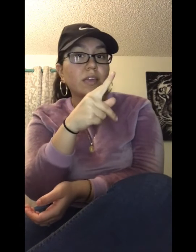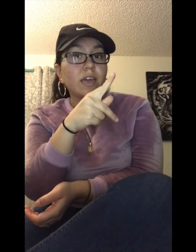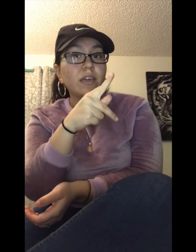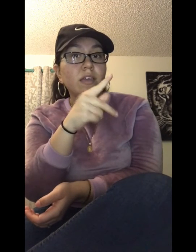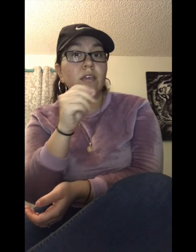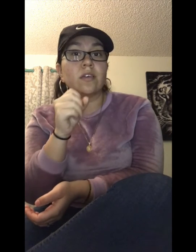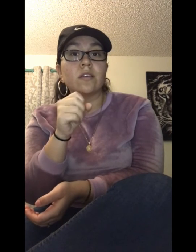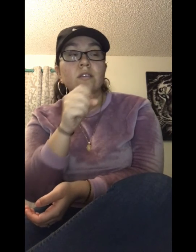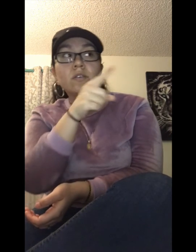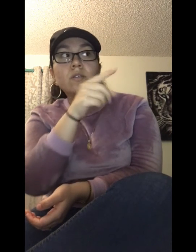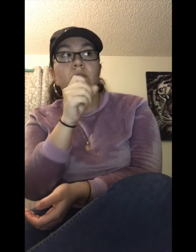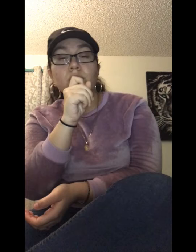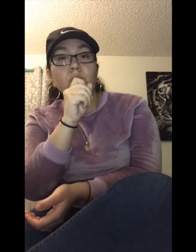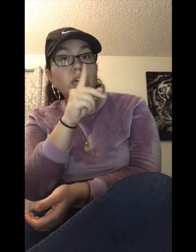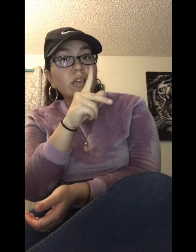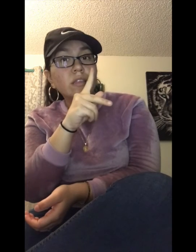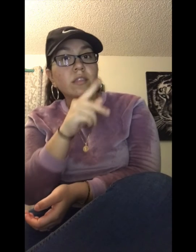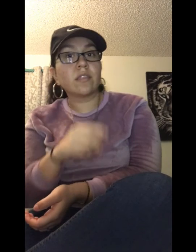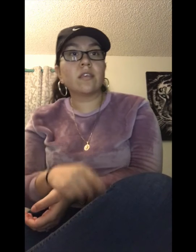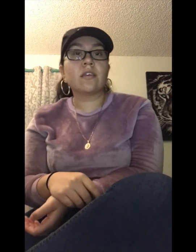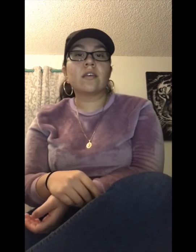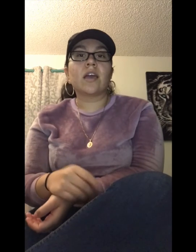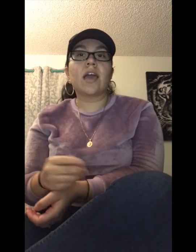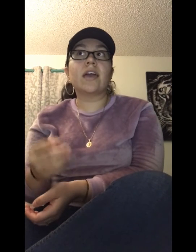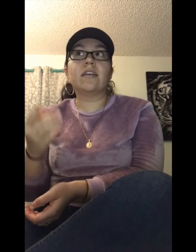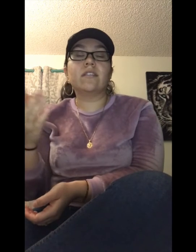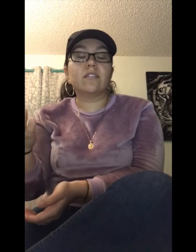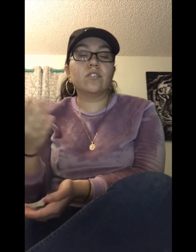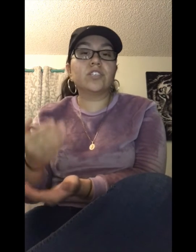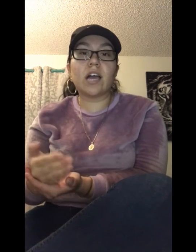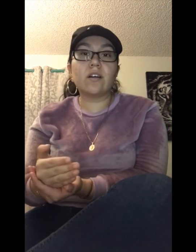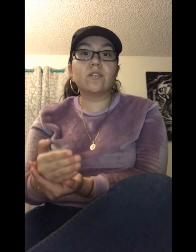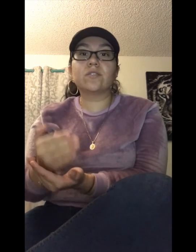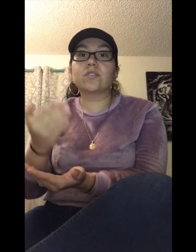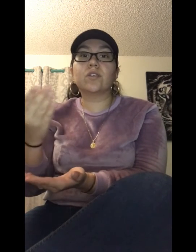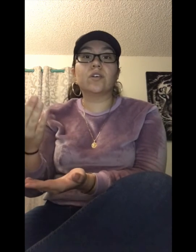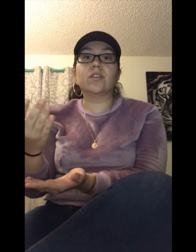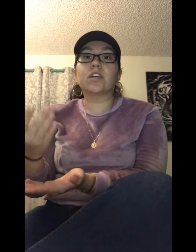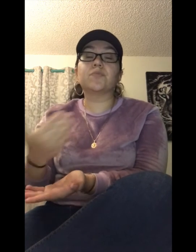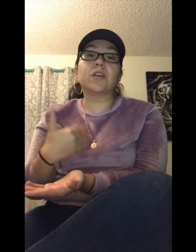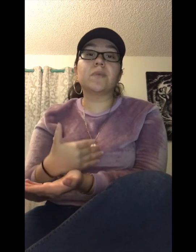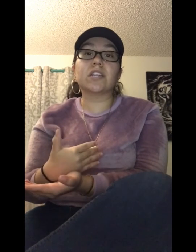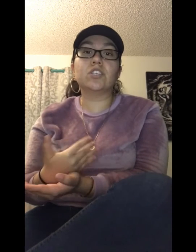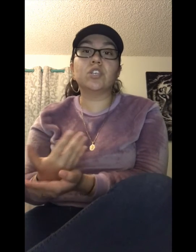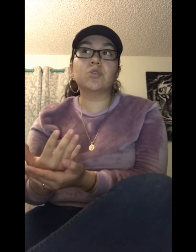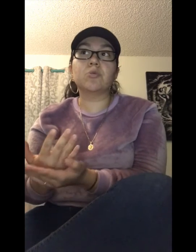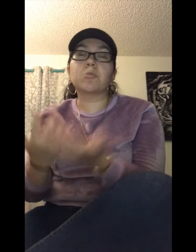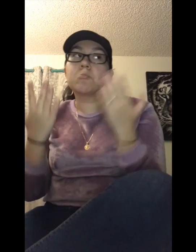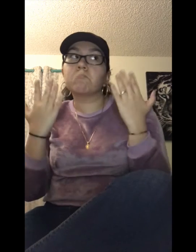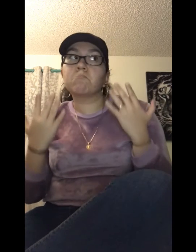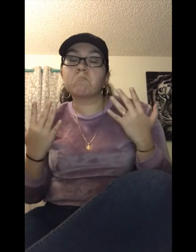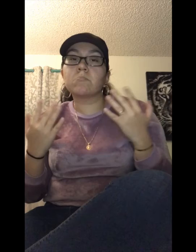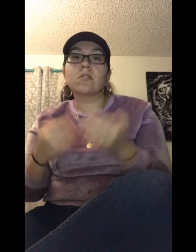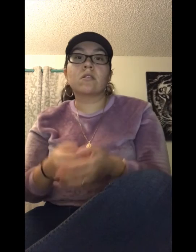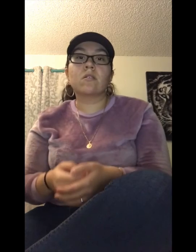okay, you okay? And your child could express back to you,